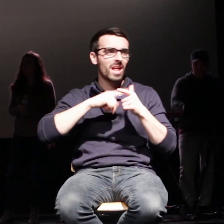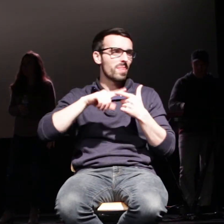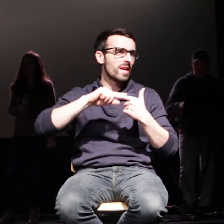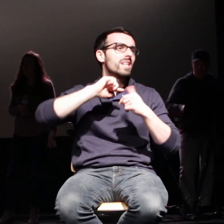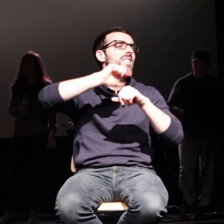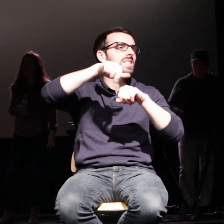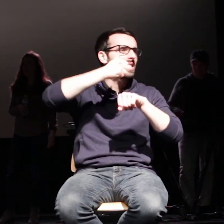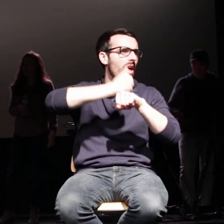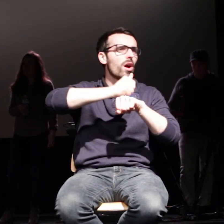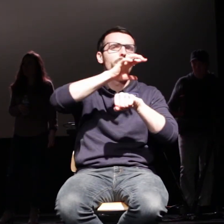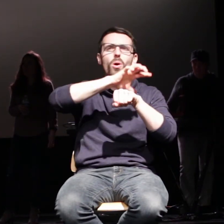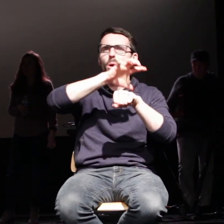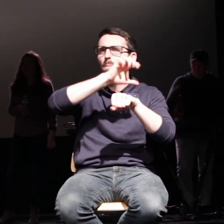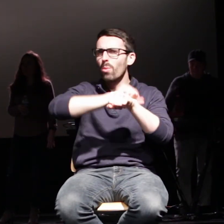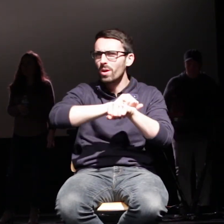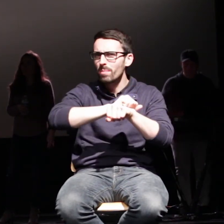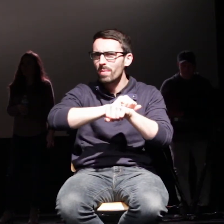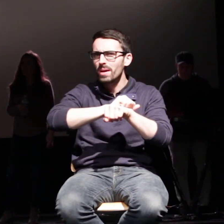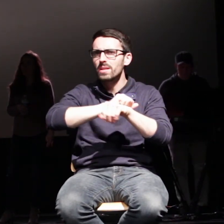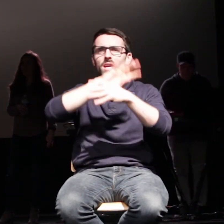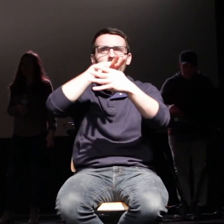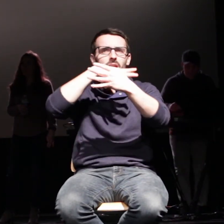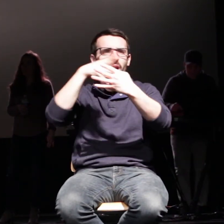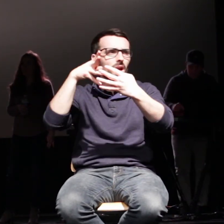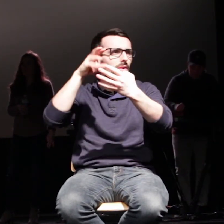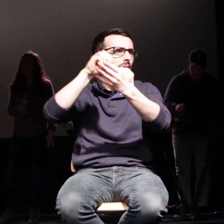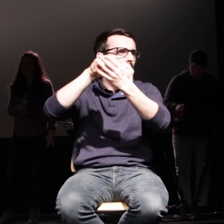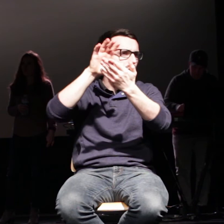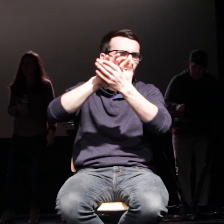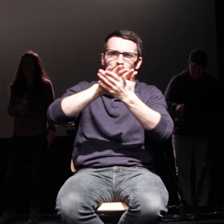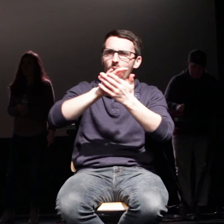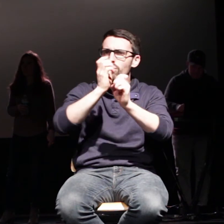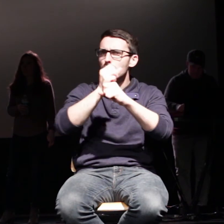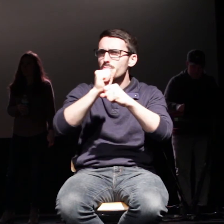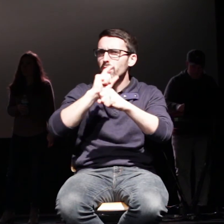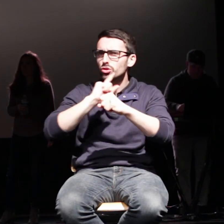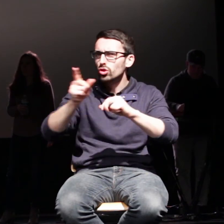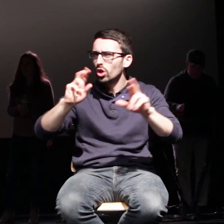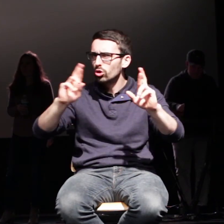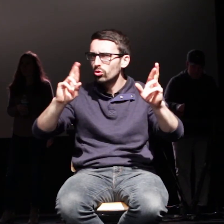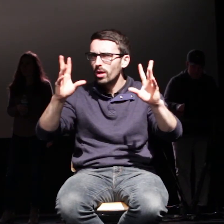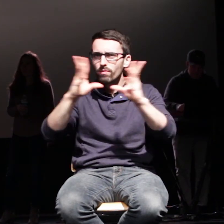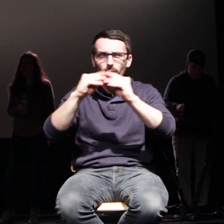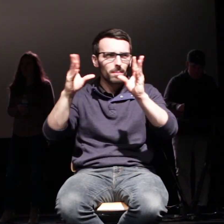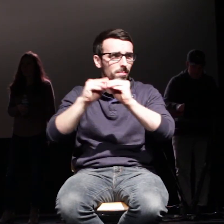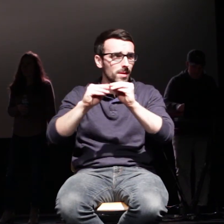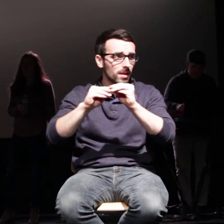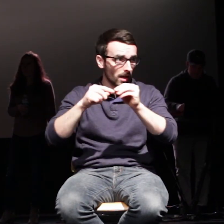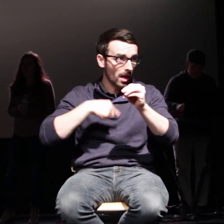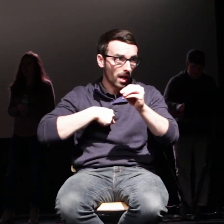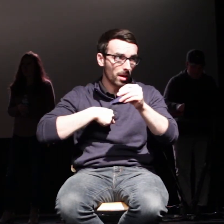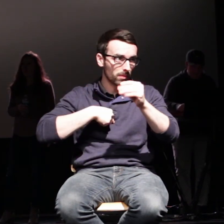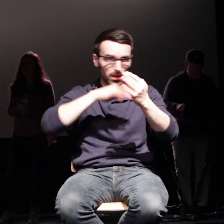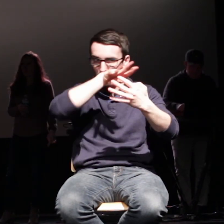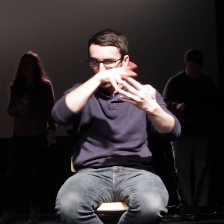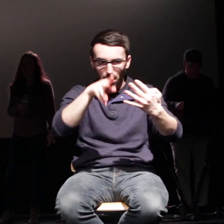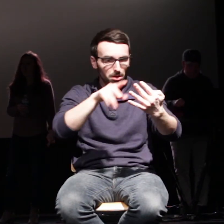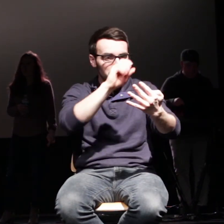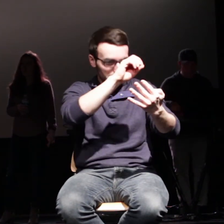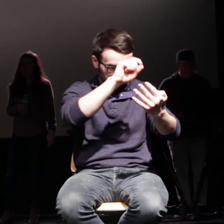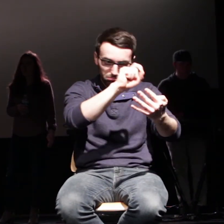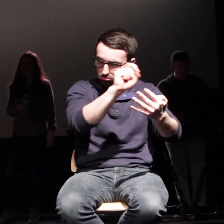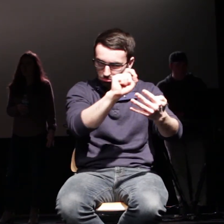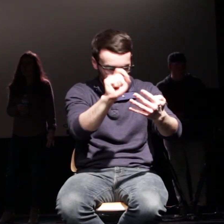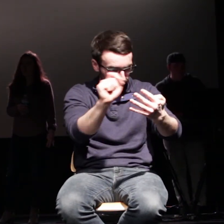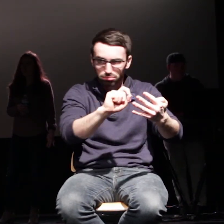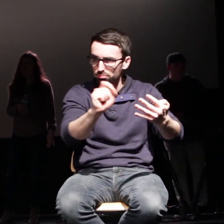okay, we need to get this on your calendar and make sure you're getting in. So I sit there after hearing this news and I'm looking at my calendar and making all these appointments with all these doctors